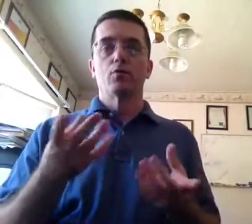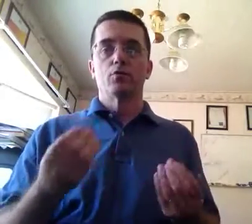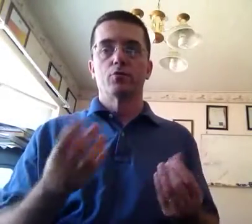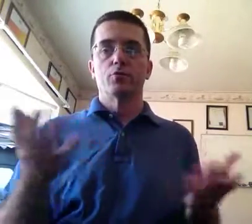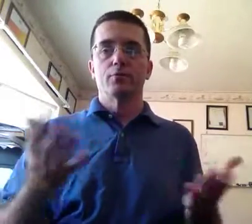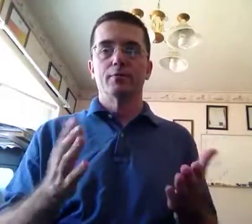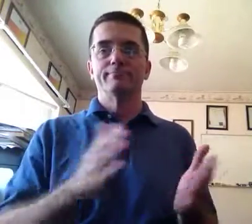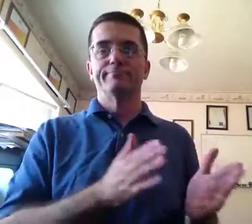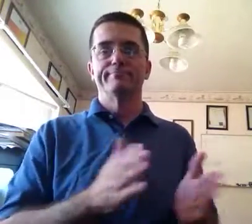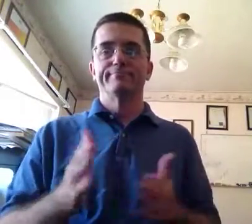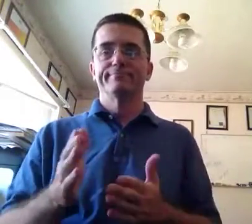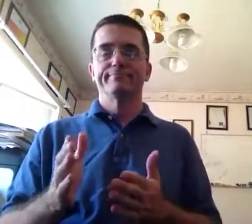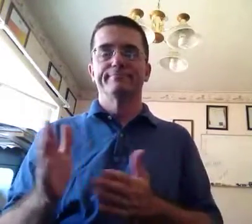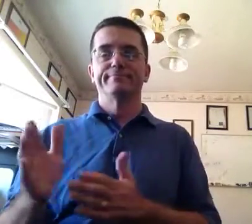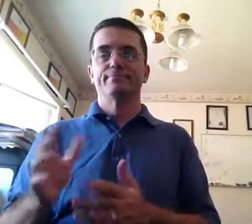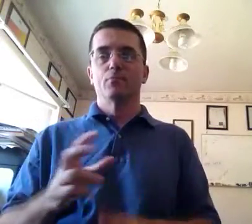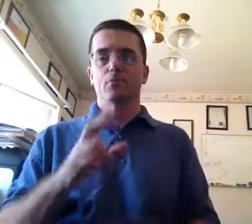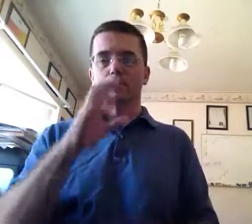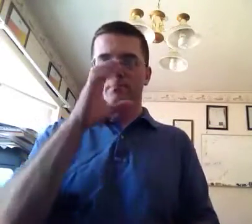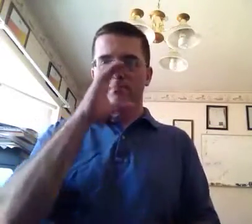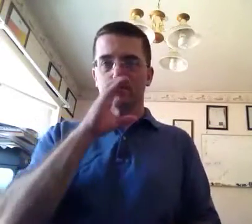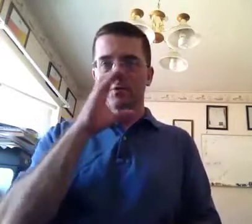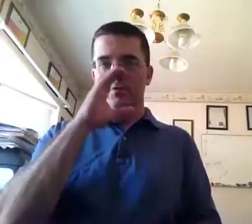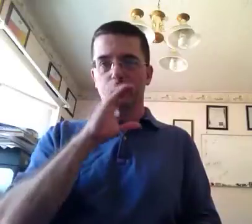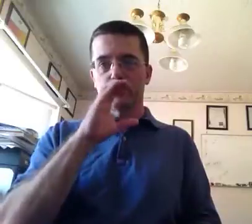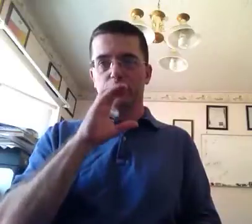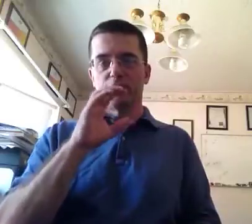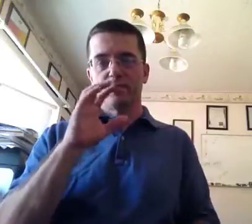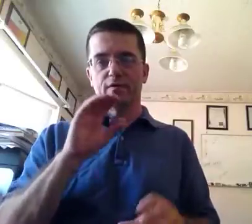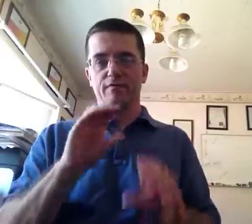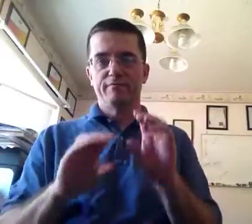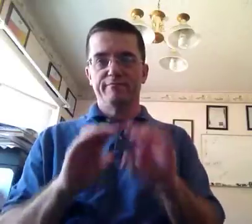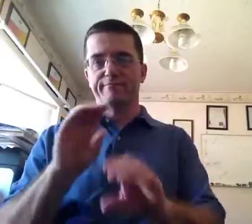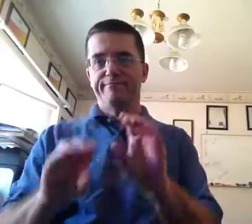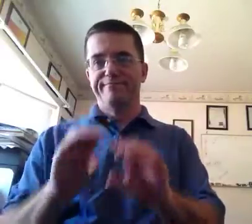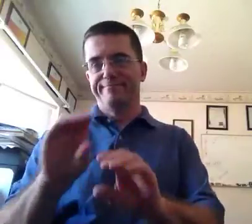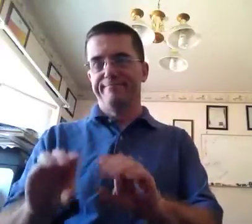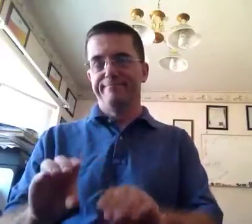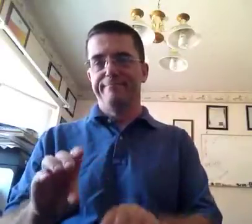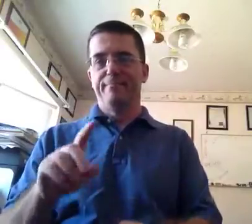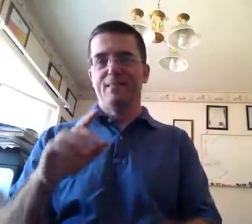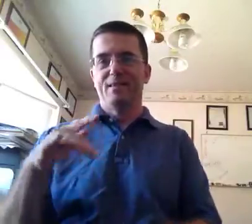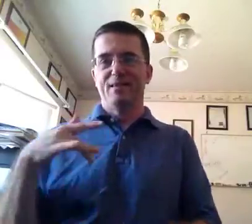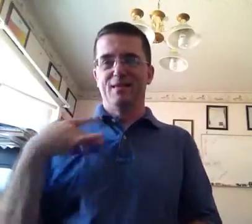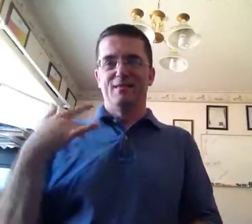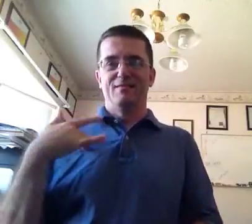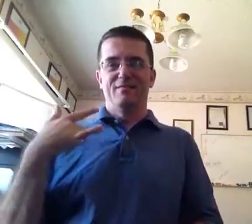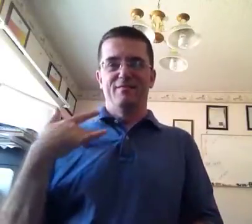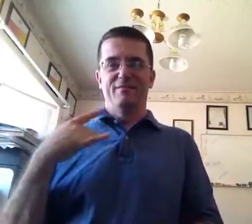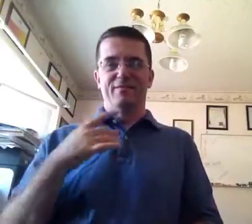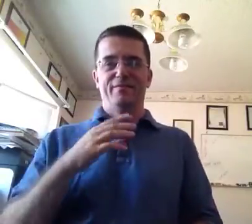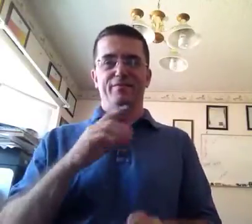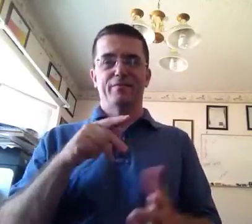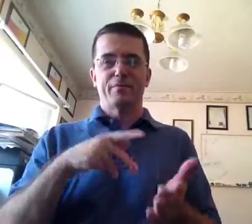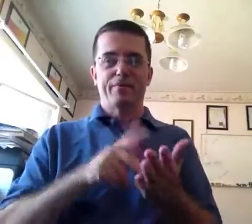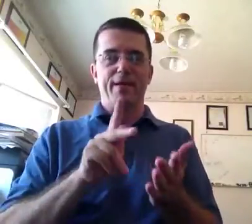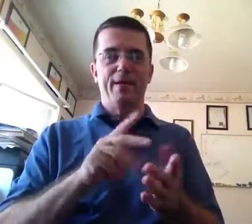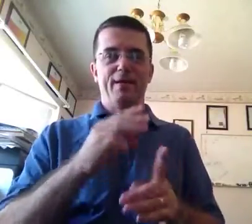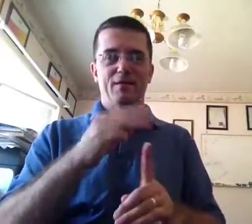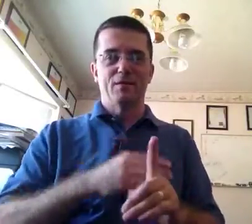play every side of this. But I really wouldn't do the mortgage because it just feels, I know there's no intent. Yeah. And